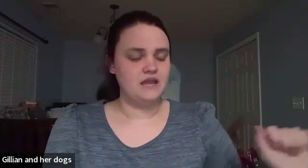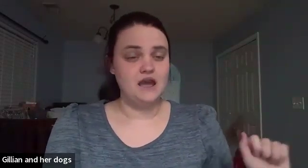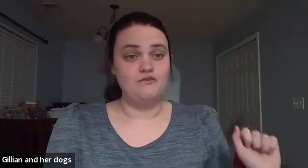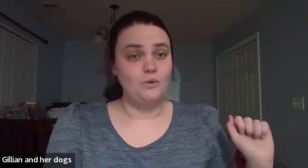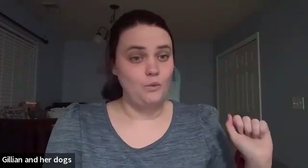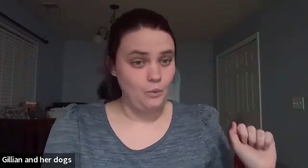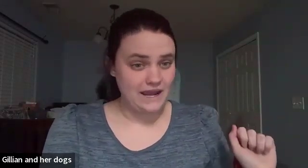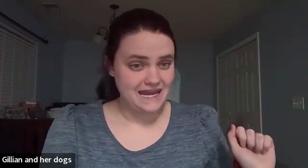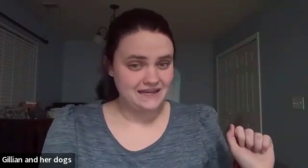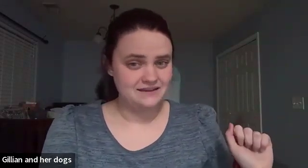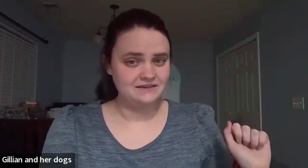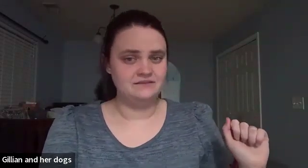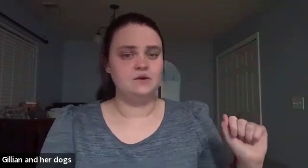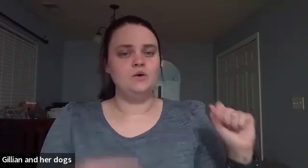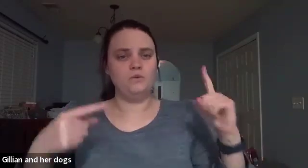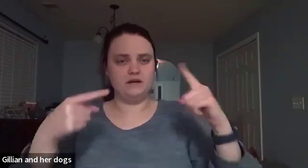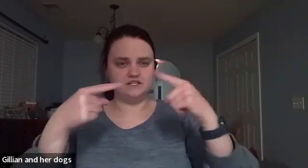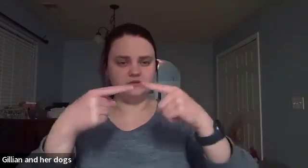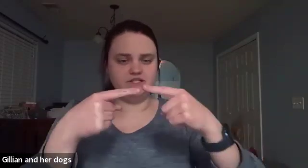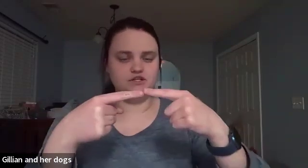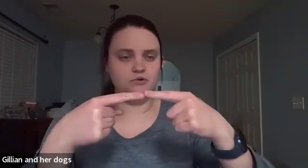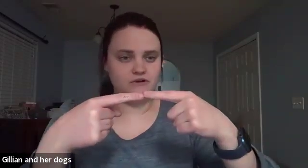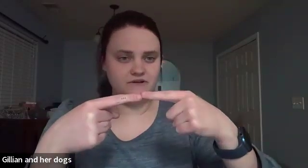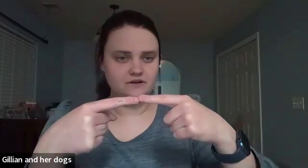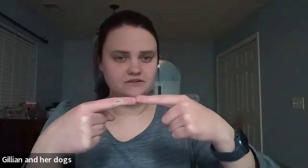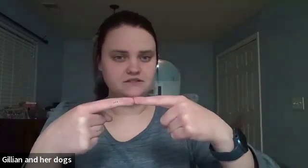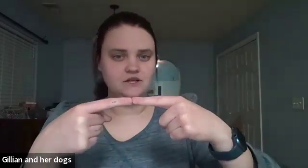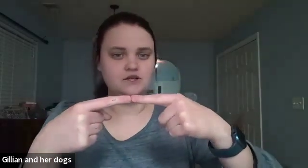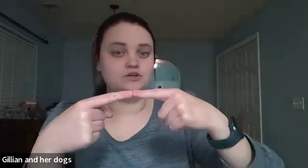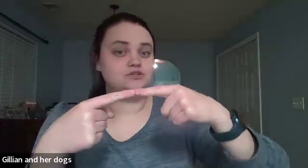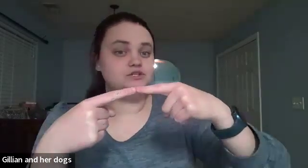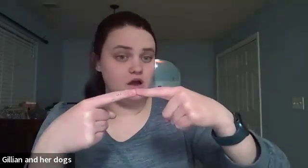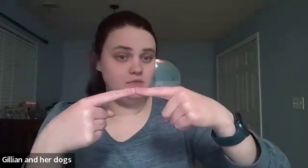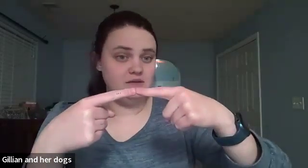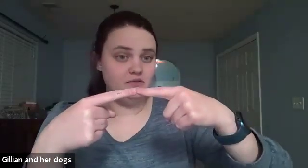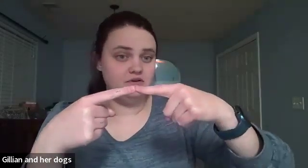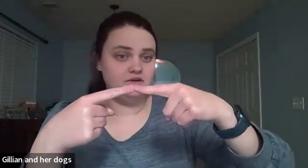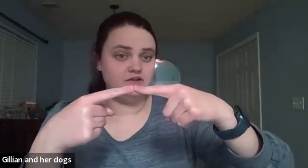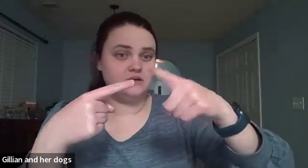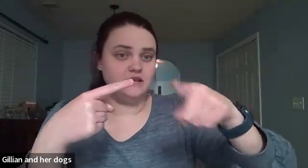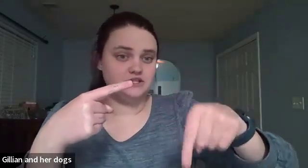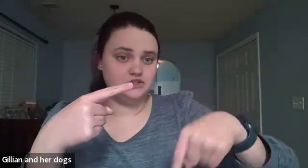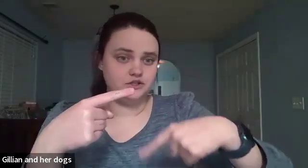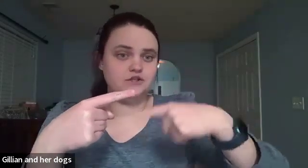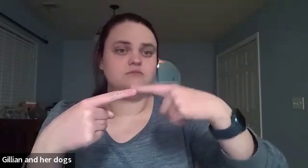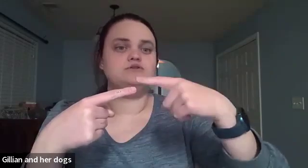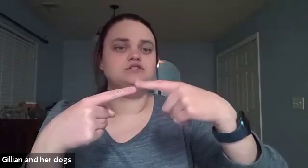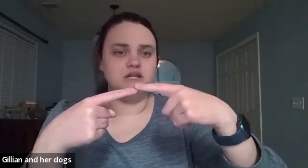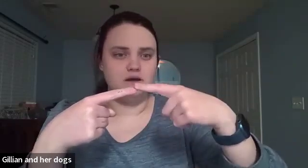we have when. When is going to be 2 pointer fingers. Your dominant pointer finger is going to make a circular motion and come